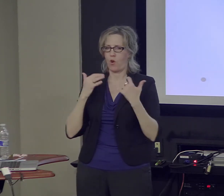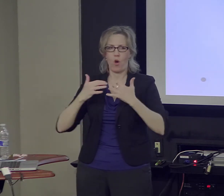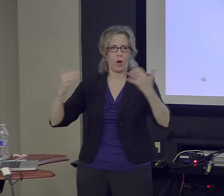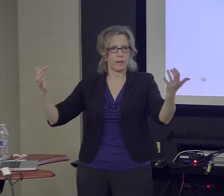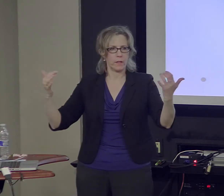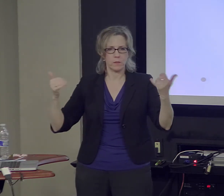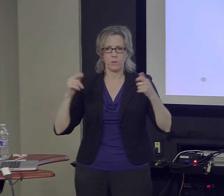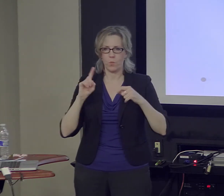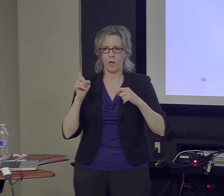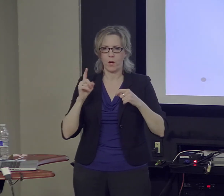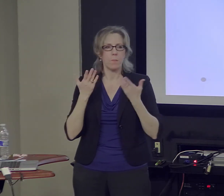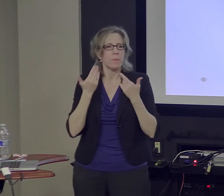to determine your audience.